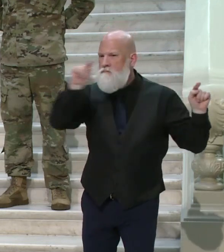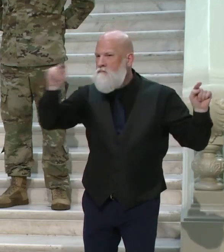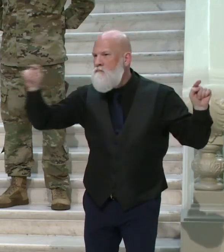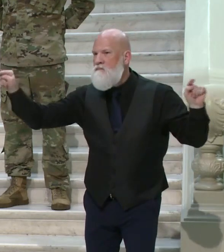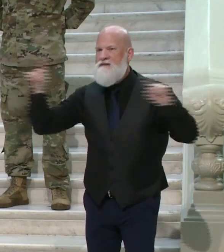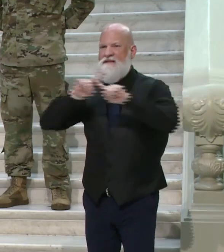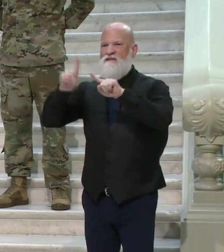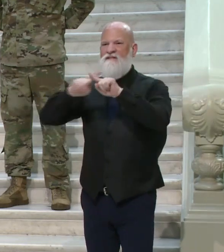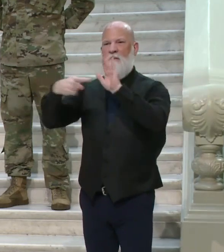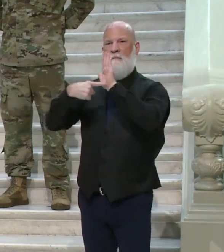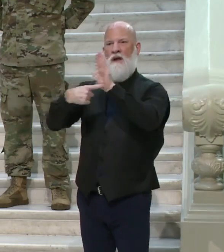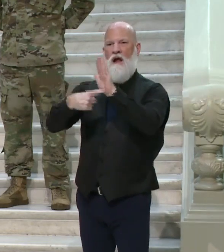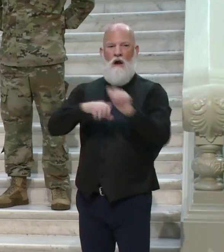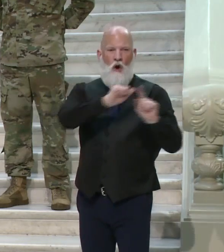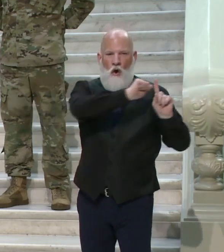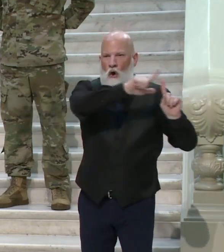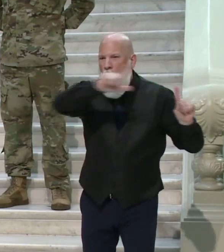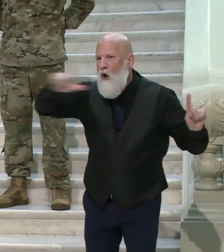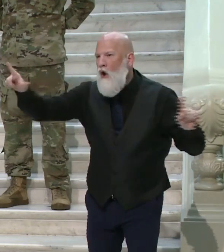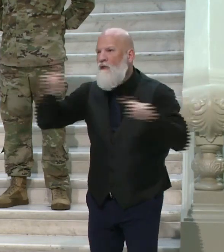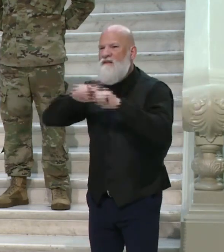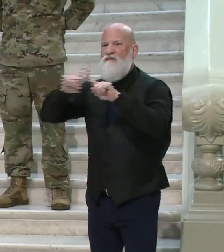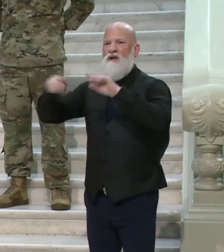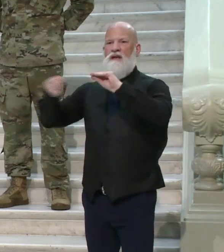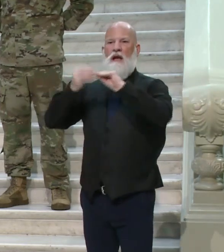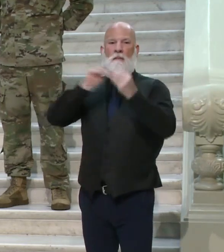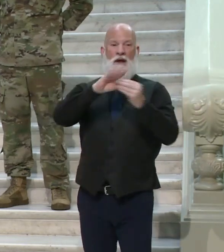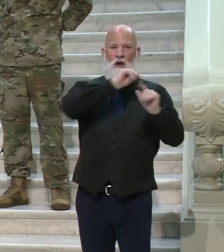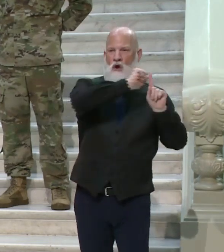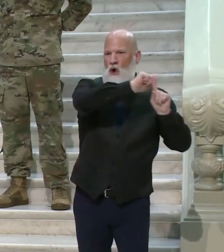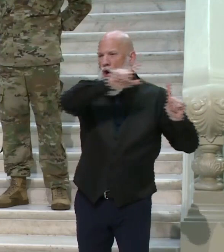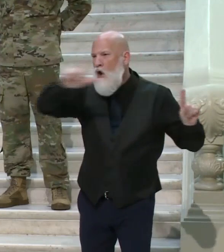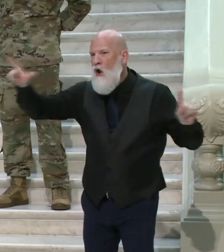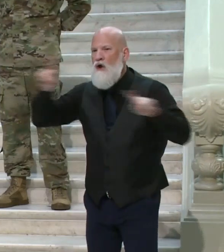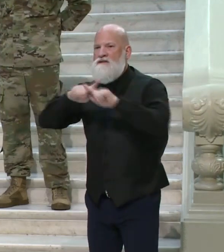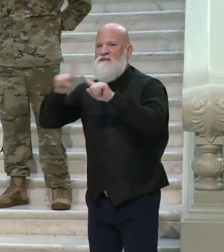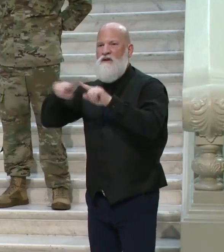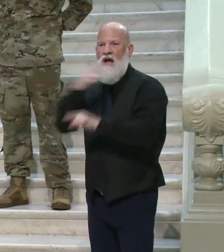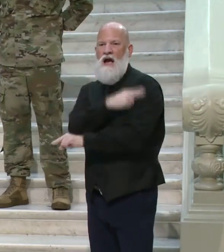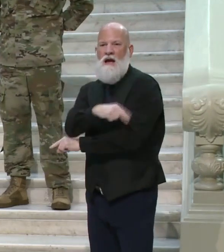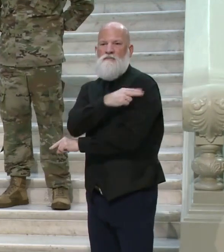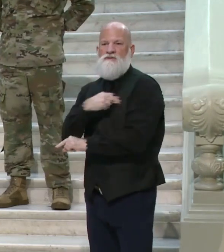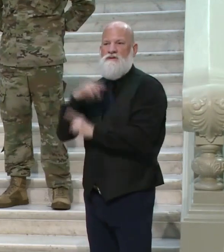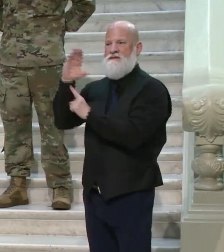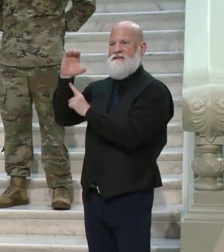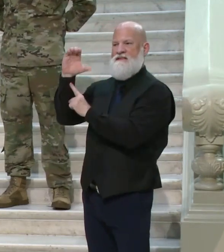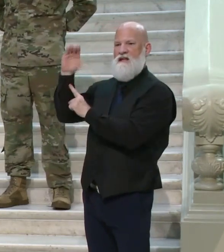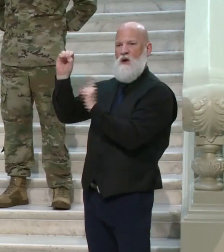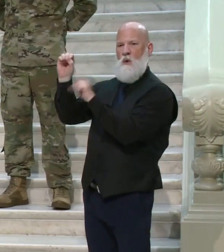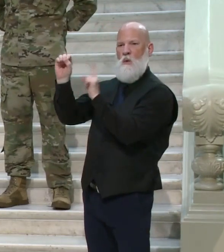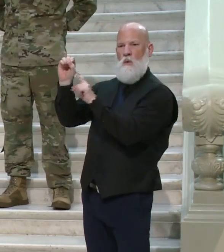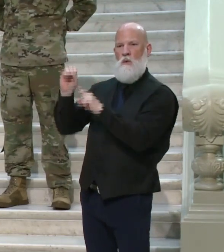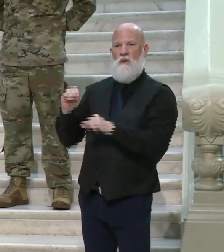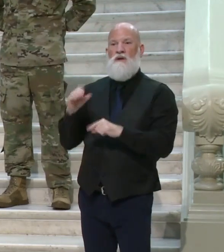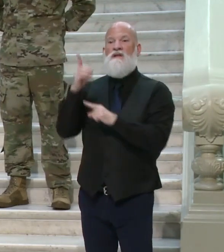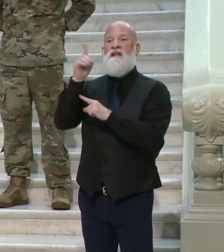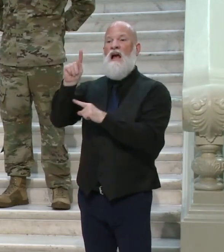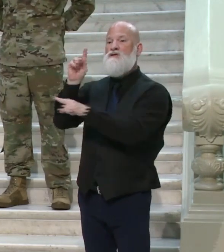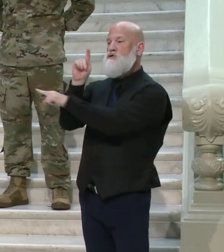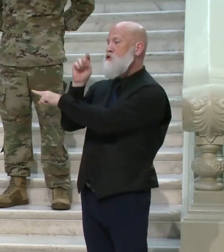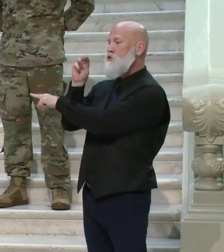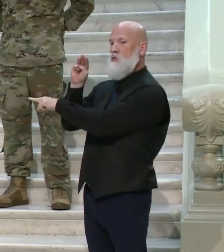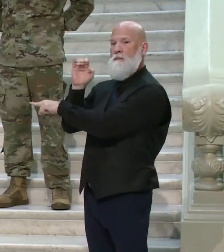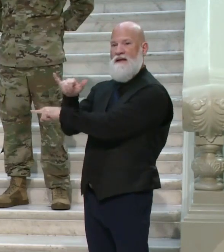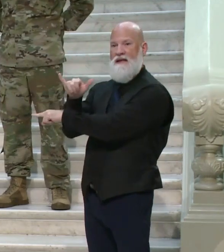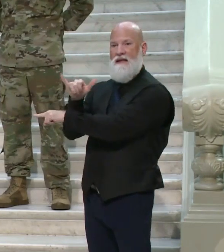can't tell you how many hospital CEOs I've talked to this week. If you look at our numbers, if you start taking out hot spots